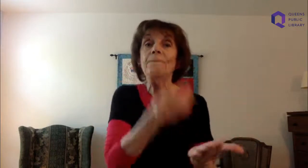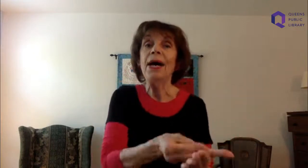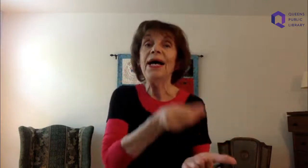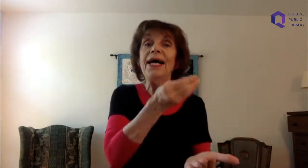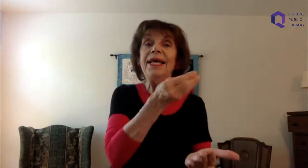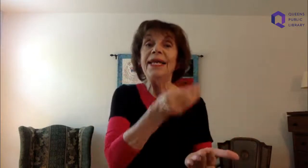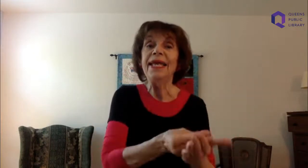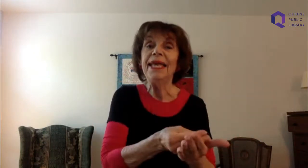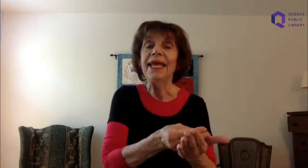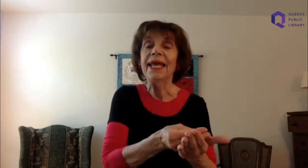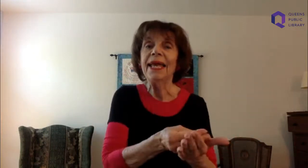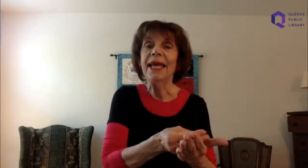money.